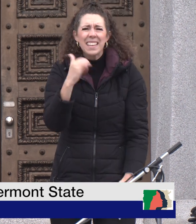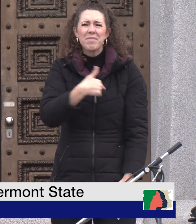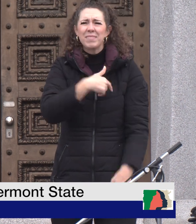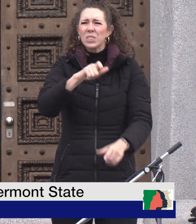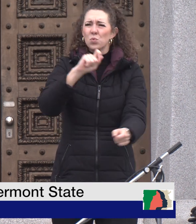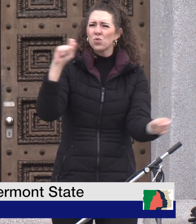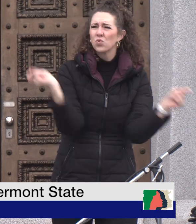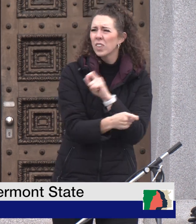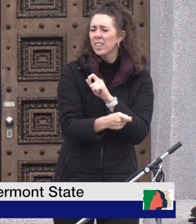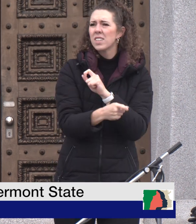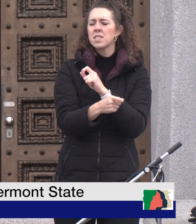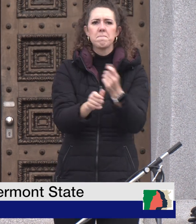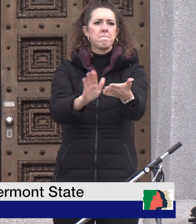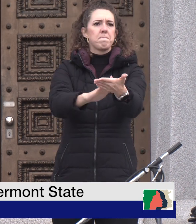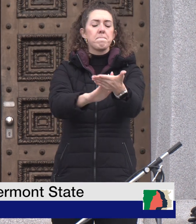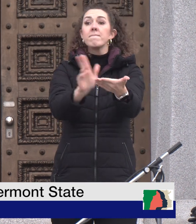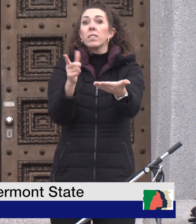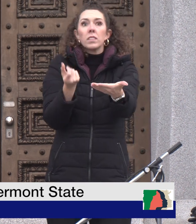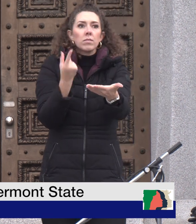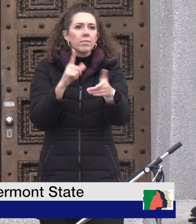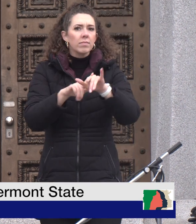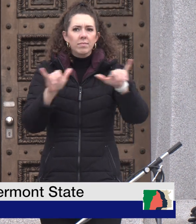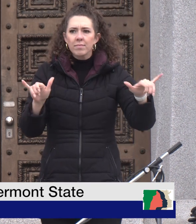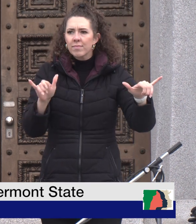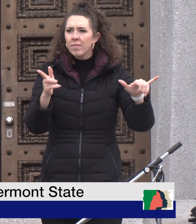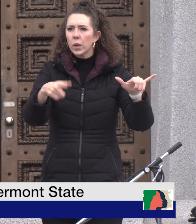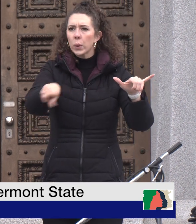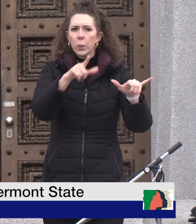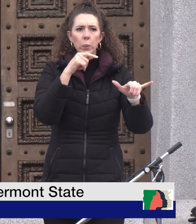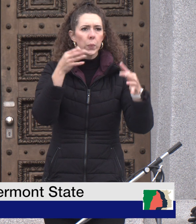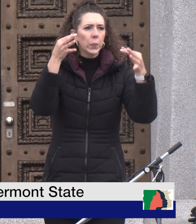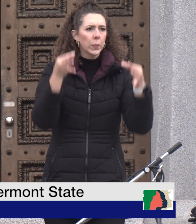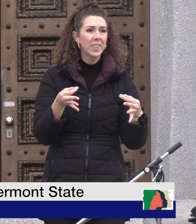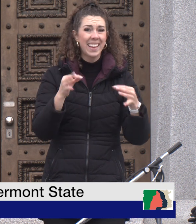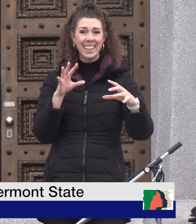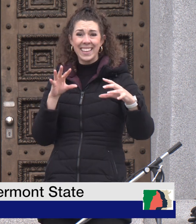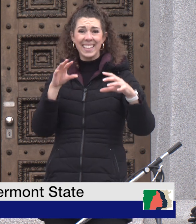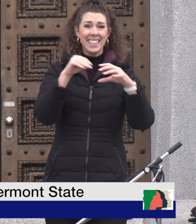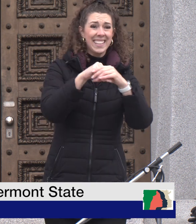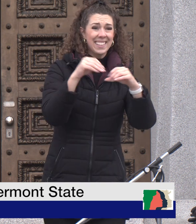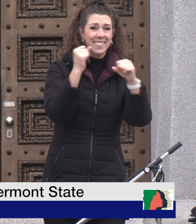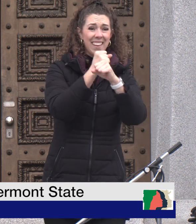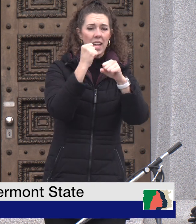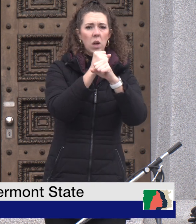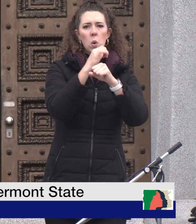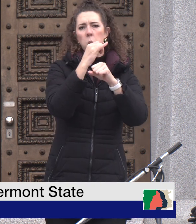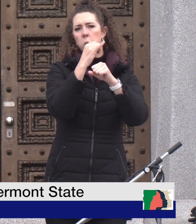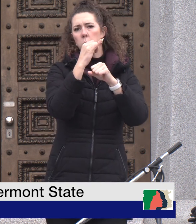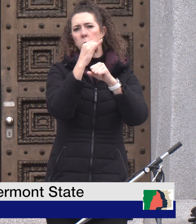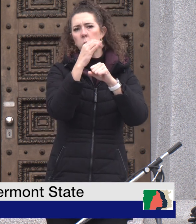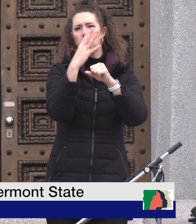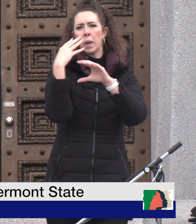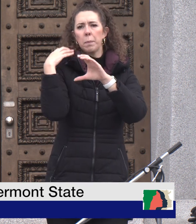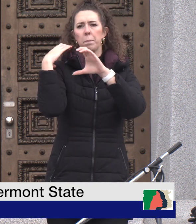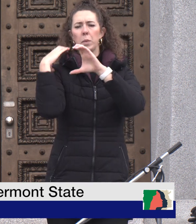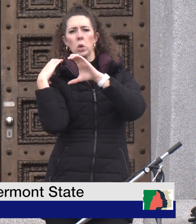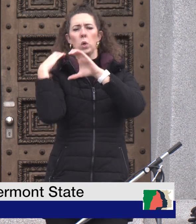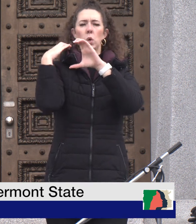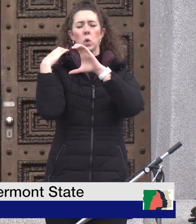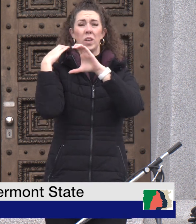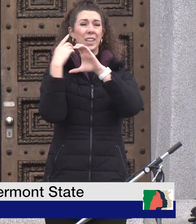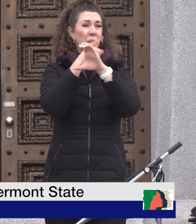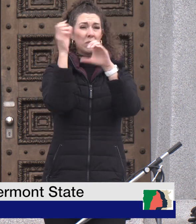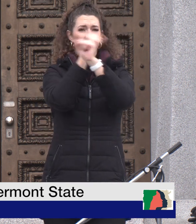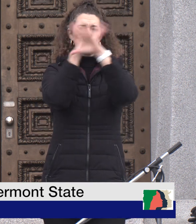this world. But understand that those who choose to take up that fight carry a burden greater than any of us can